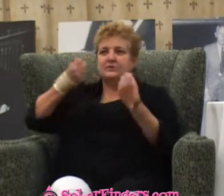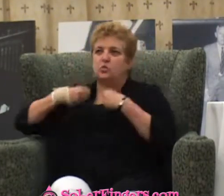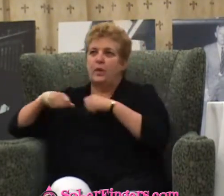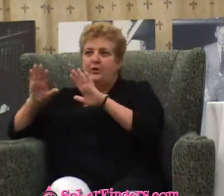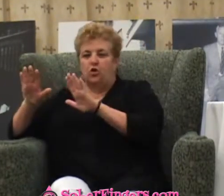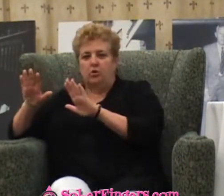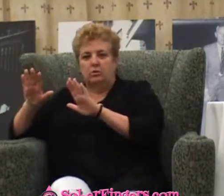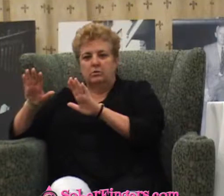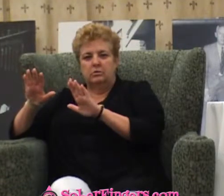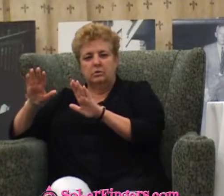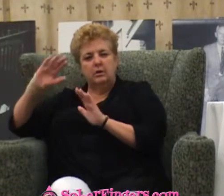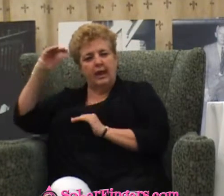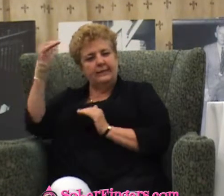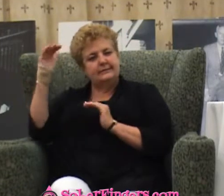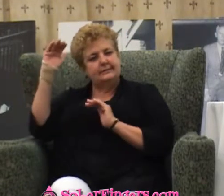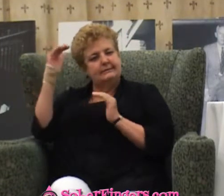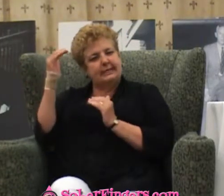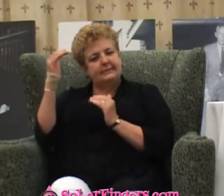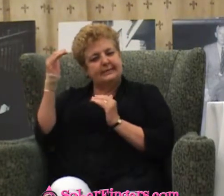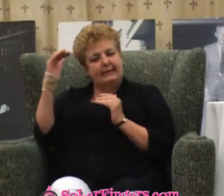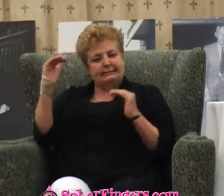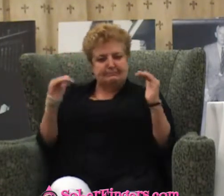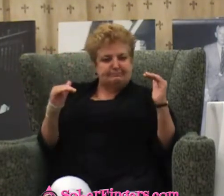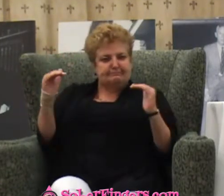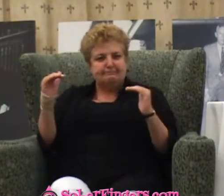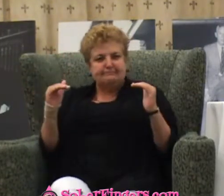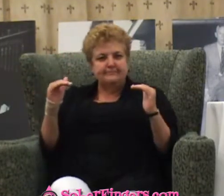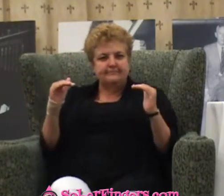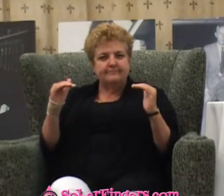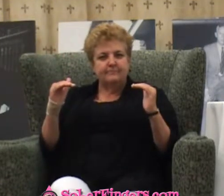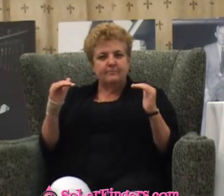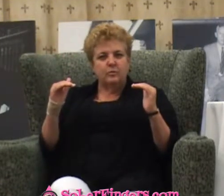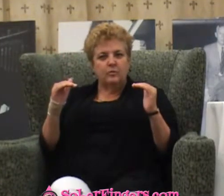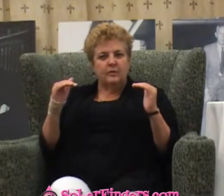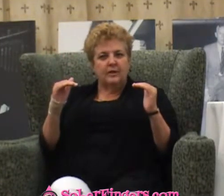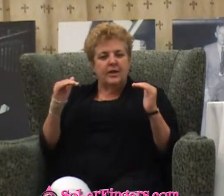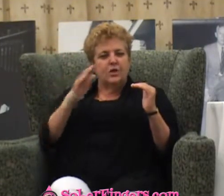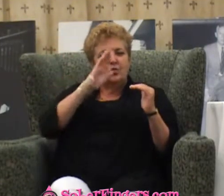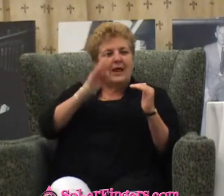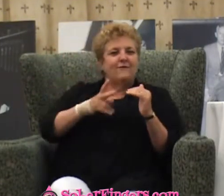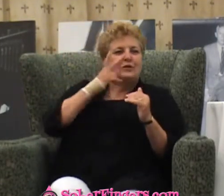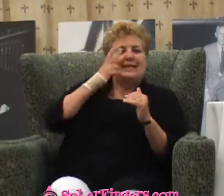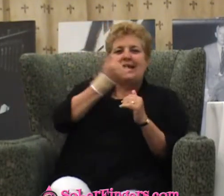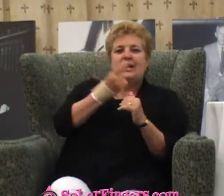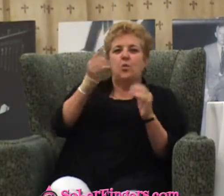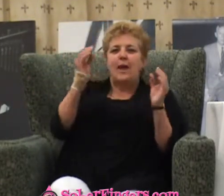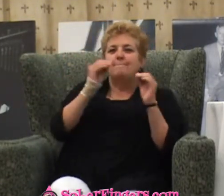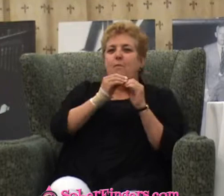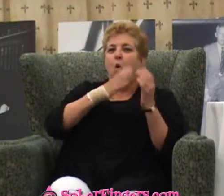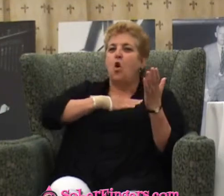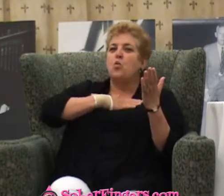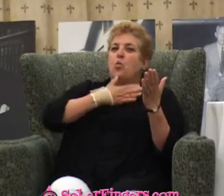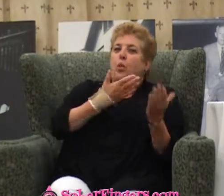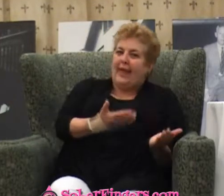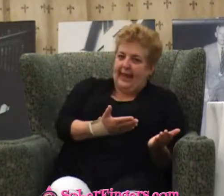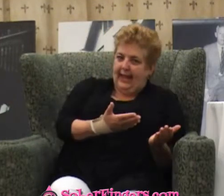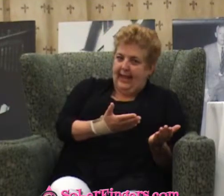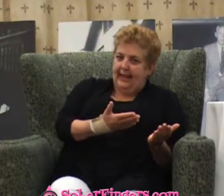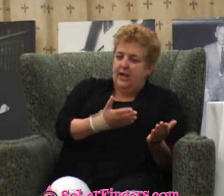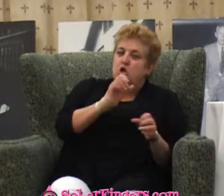proportional. You ever notice you'll never see anybody more willing to work the program of Alcoholics Anonymous than the guy that